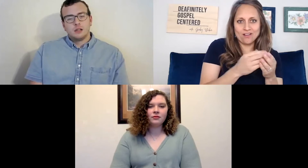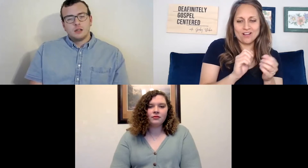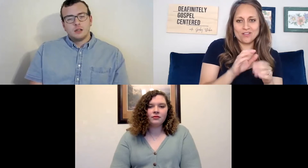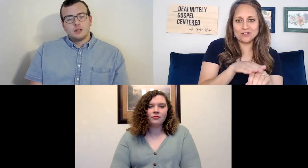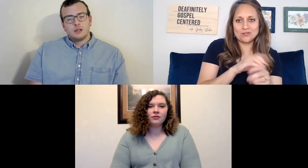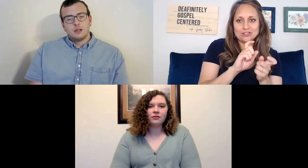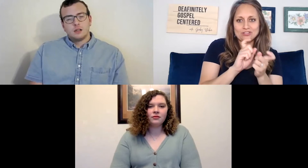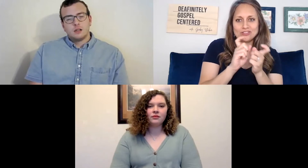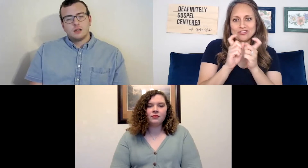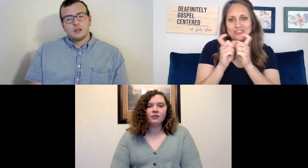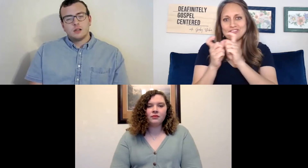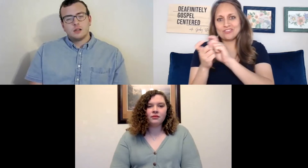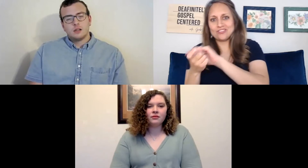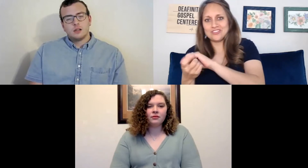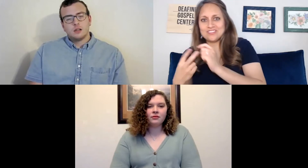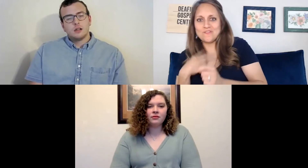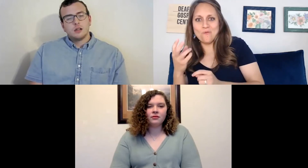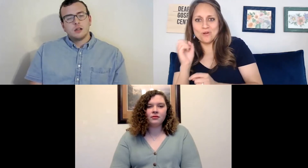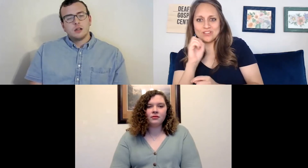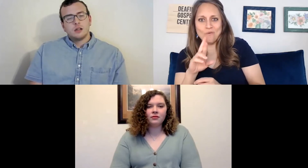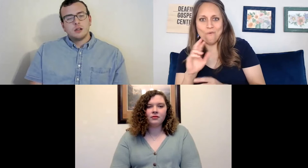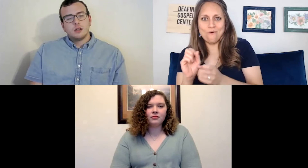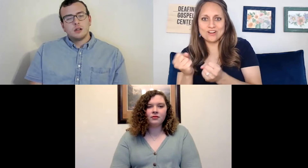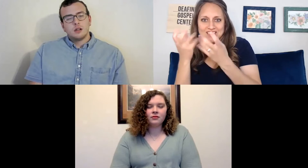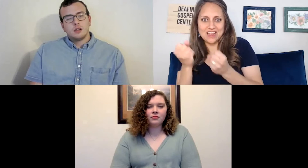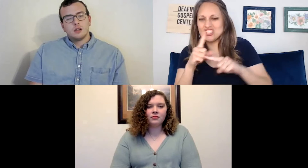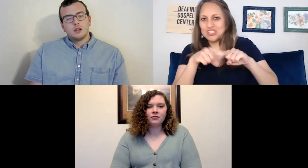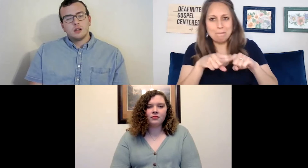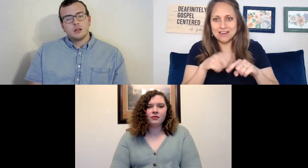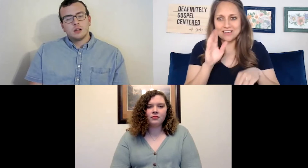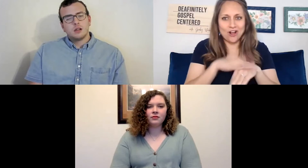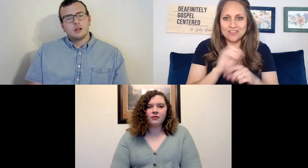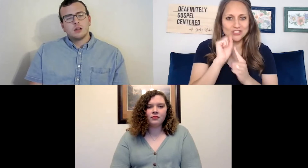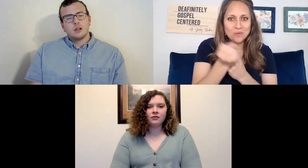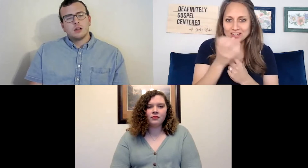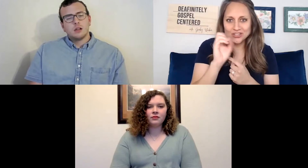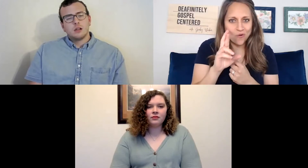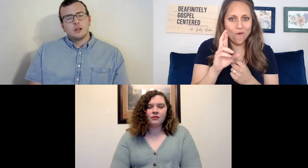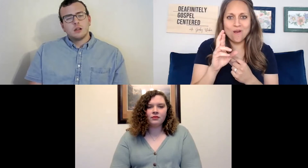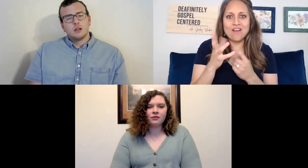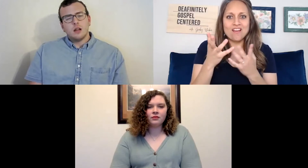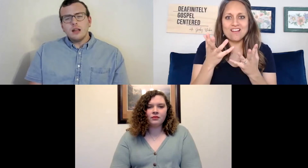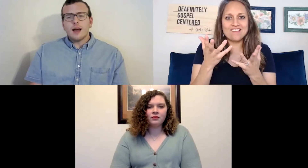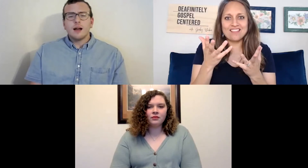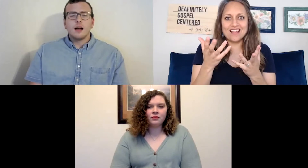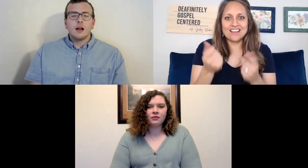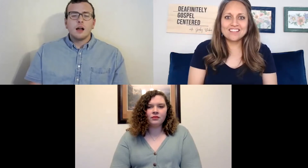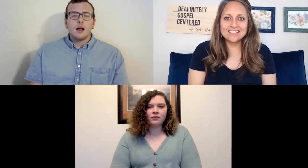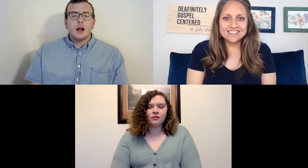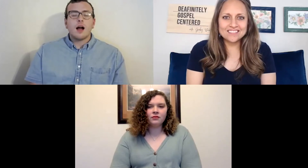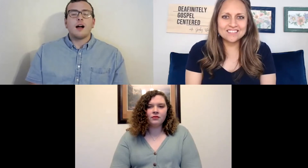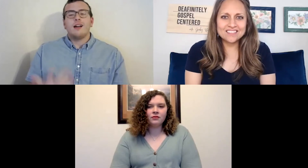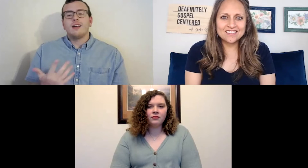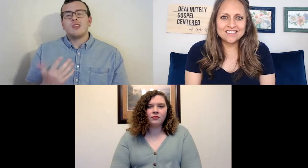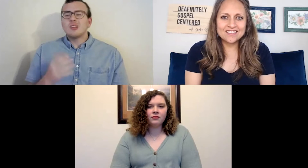had this multiple languages growing up, right? Using sign language or using really your strange voice. For me. It's,